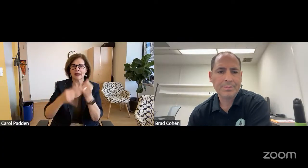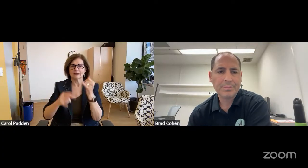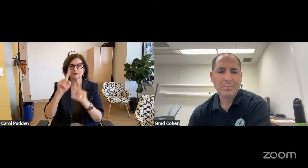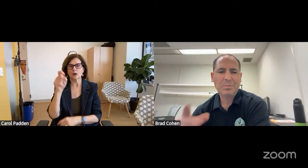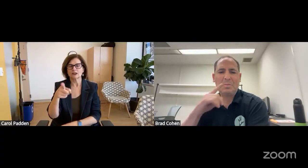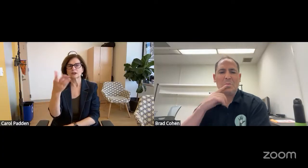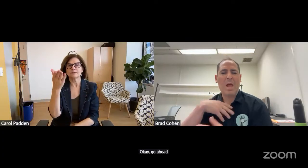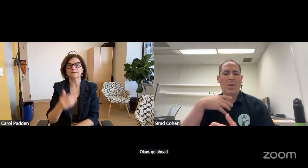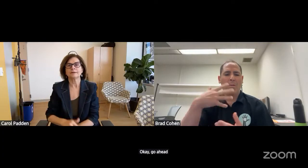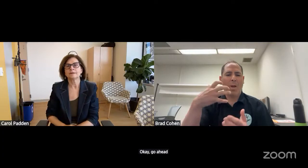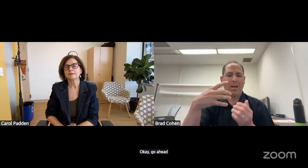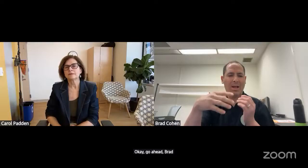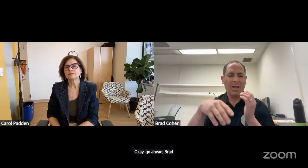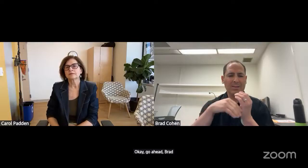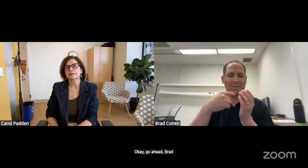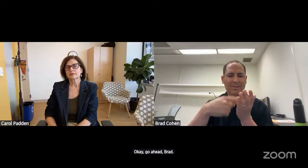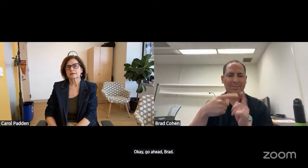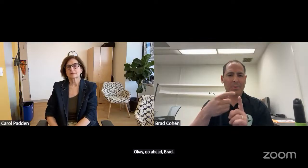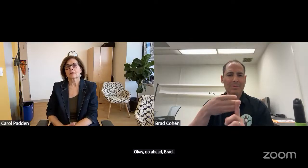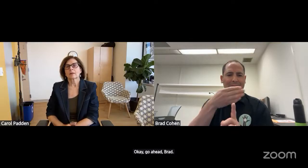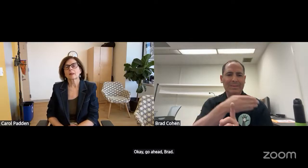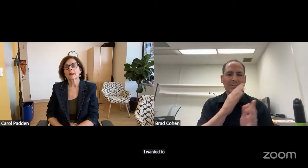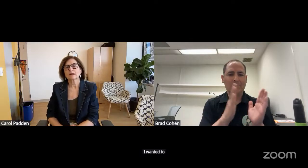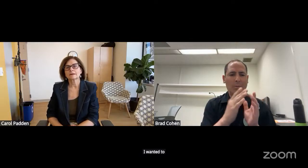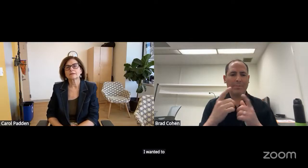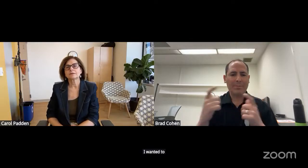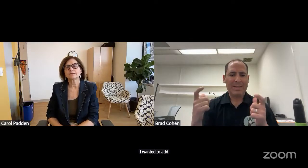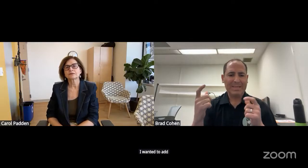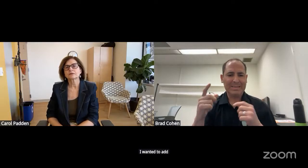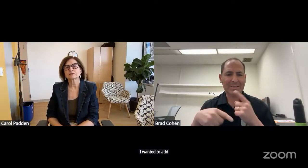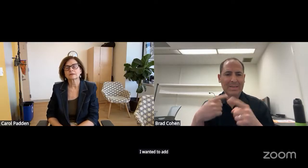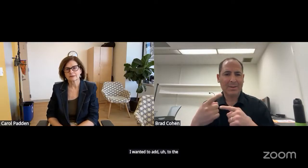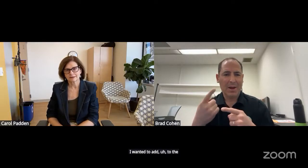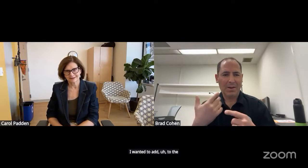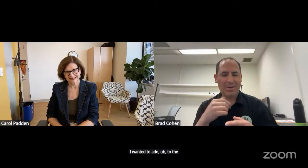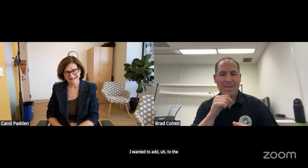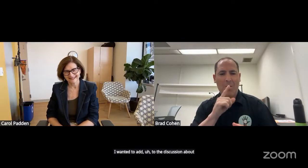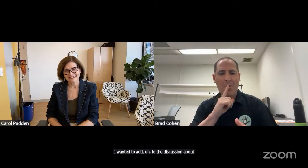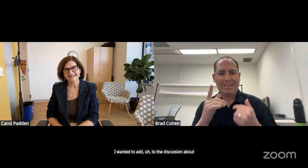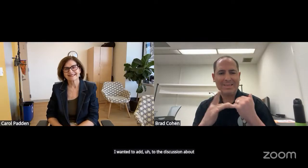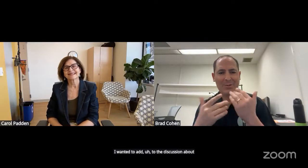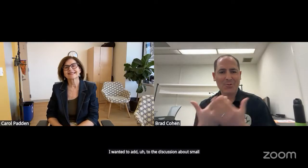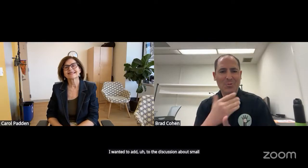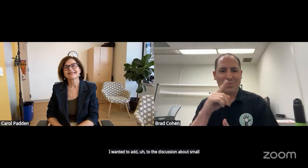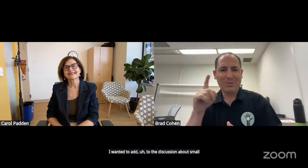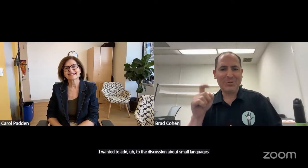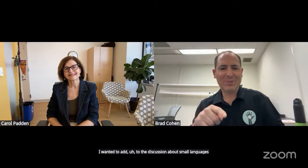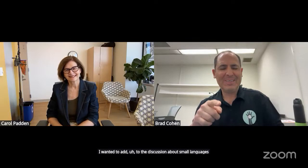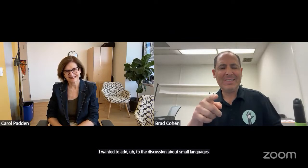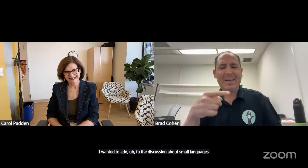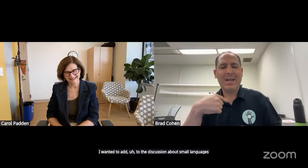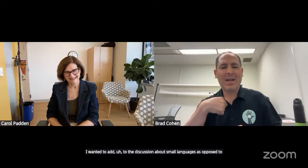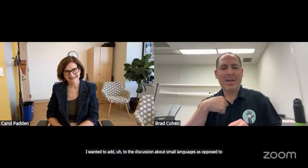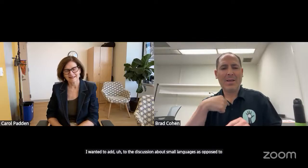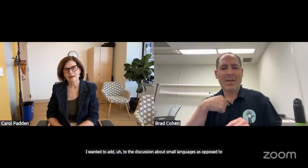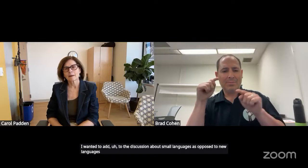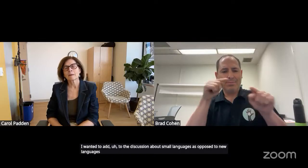Okay, go ahead, Brad. I wanted to add to the discussion about small languages as opposed to new languages. It's a technical